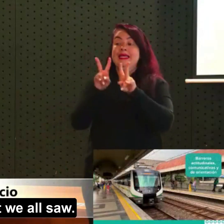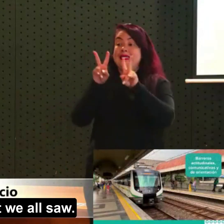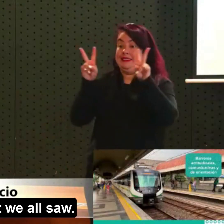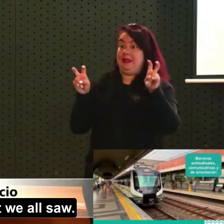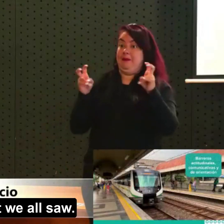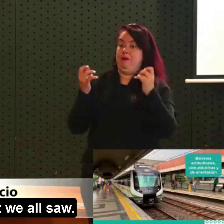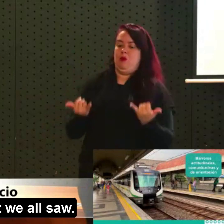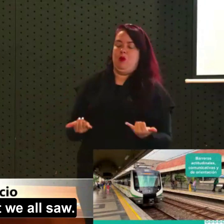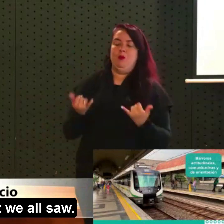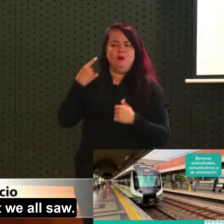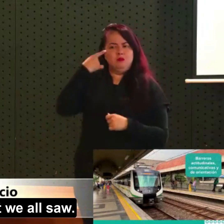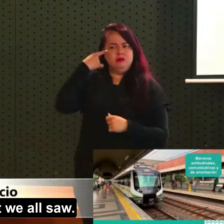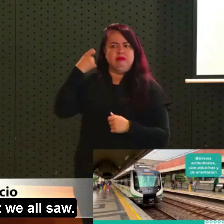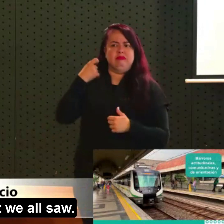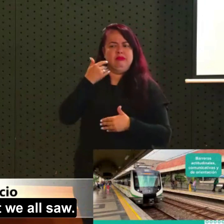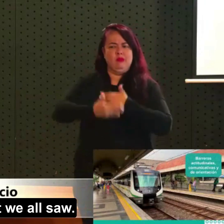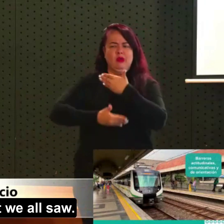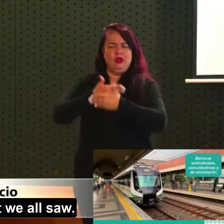challenge that we